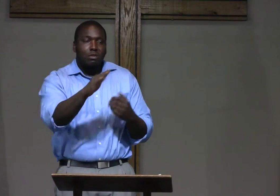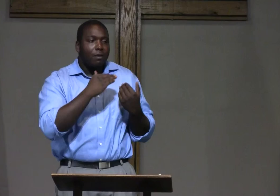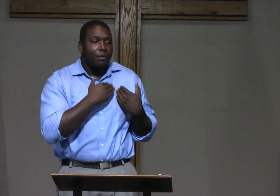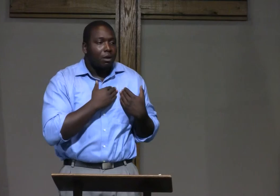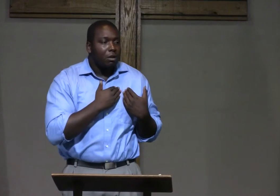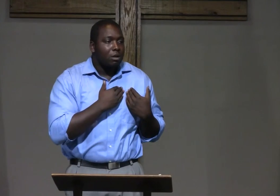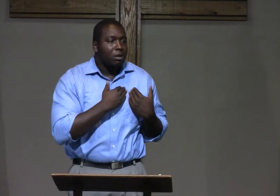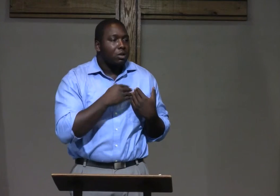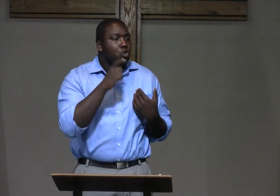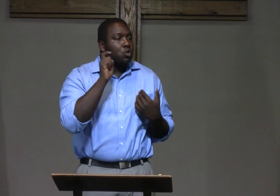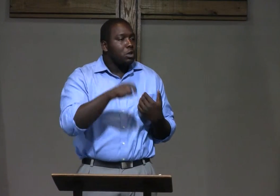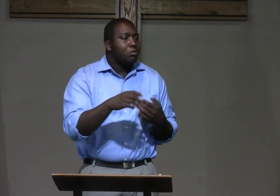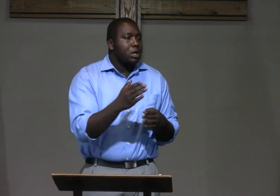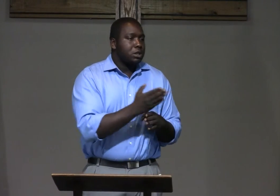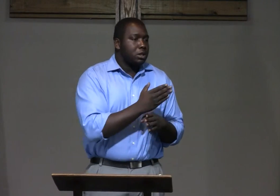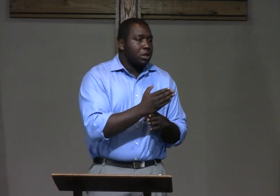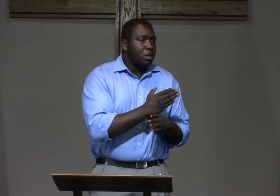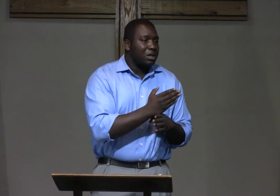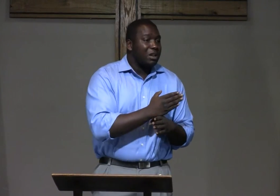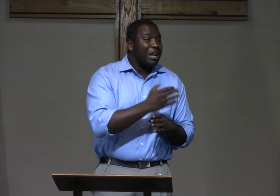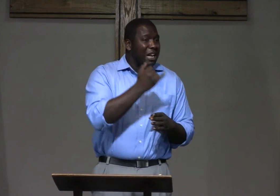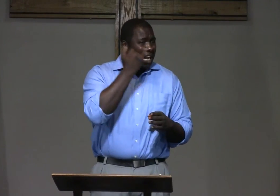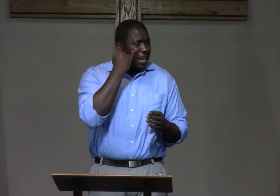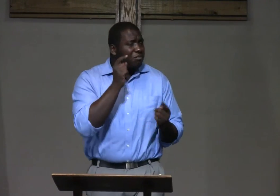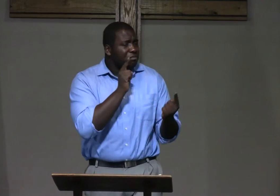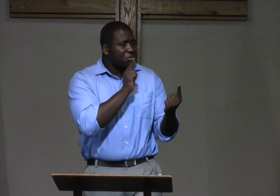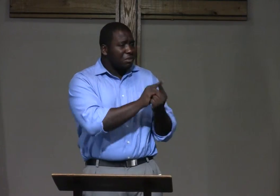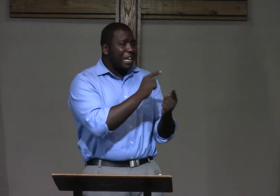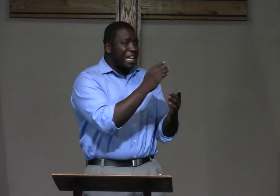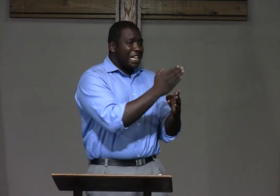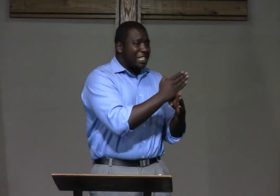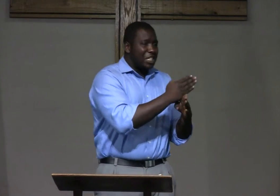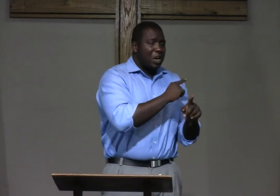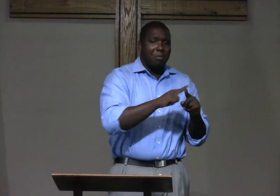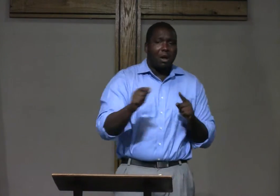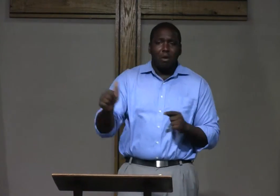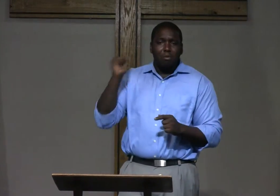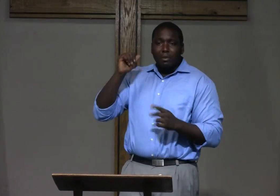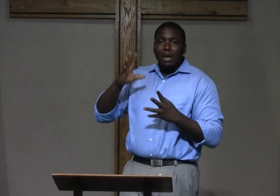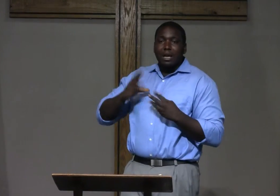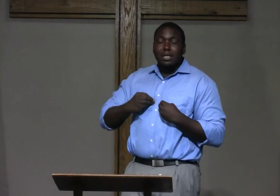never shared. It's going to be your fault that they're not in heaven, because you never shared.